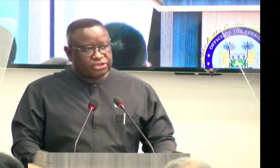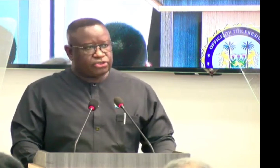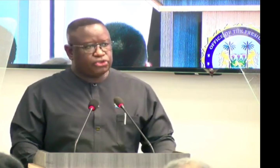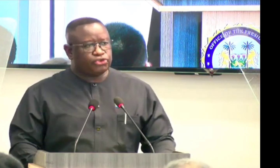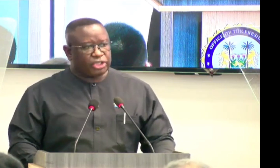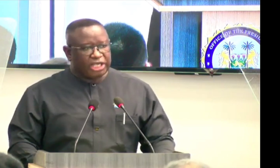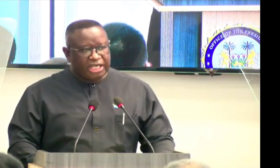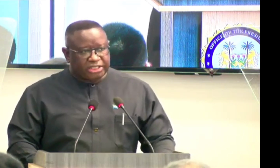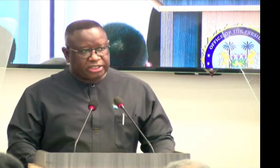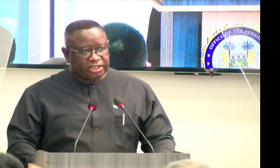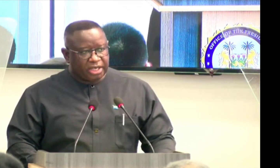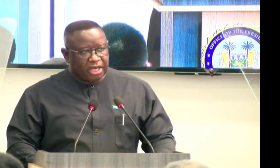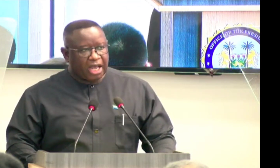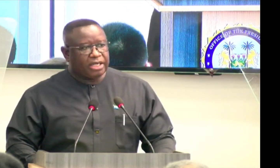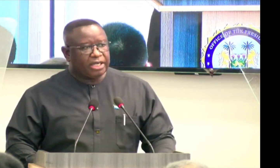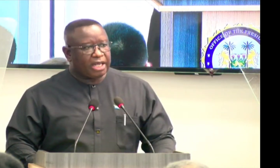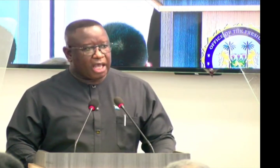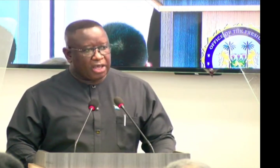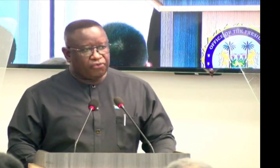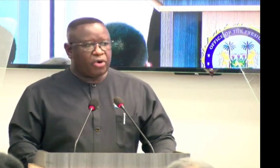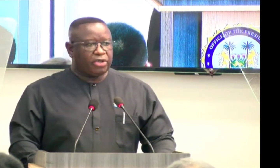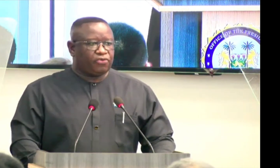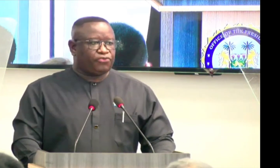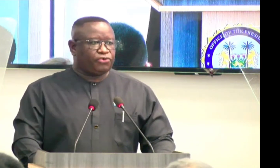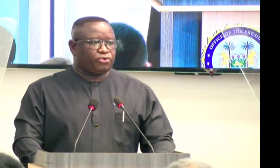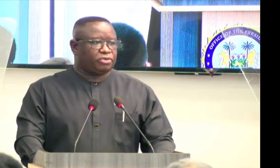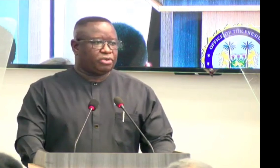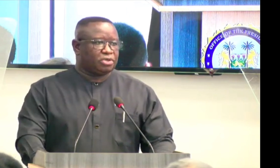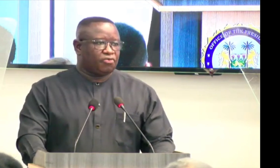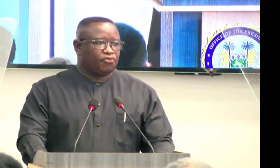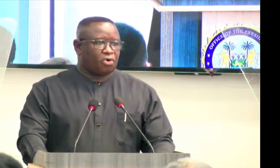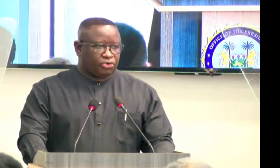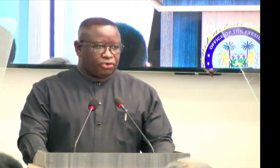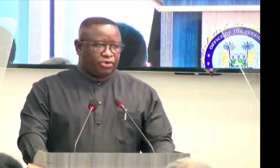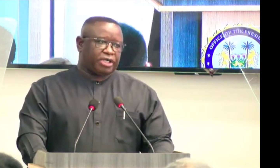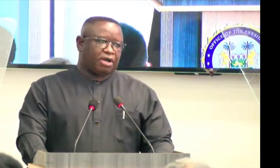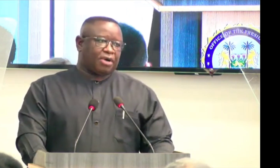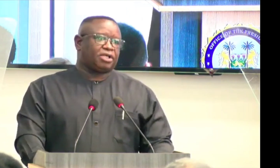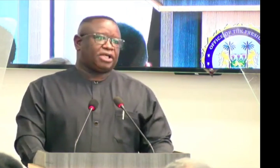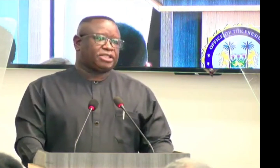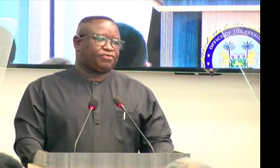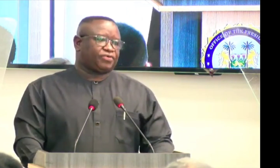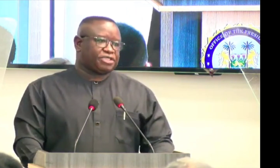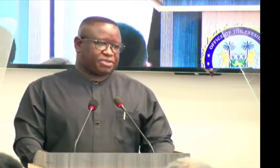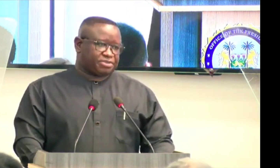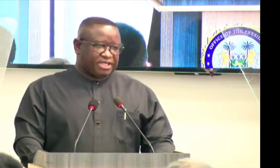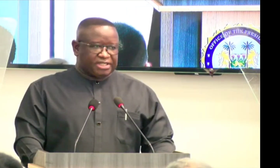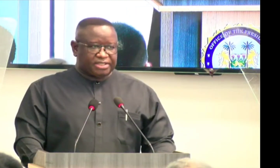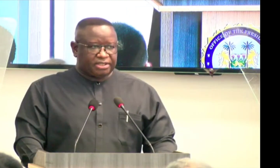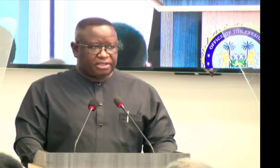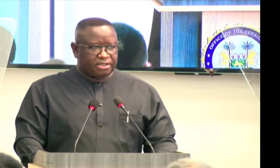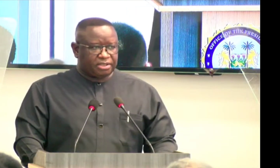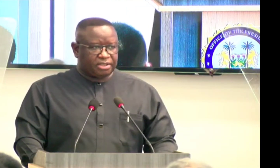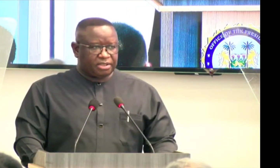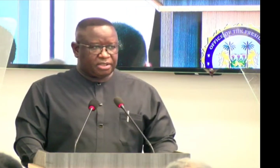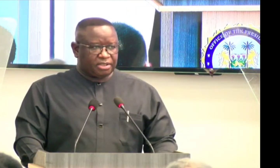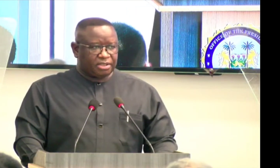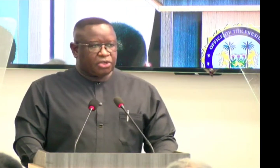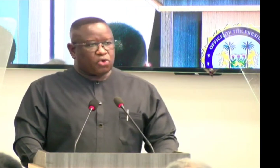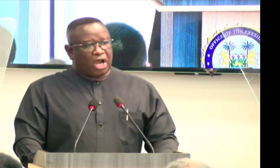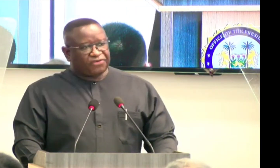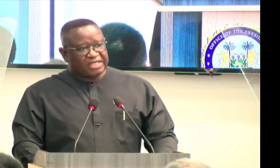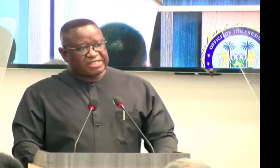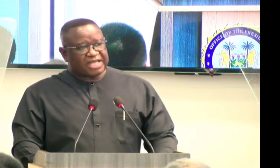sincere gratitude to each and every one of you for honoring our collective responsibility